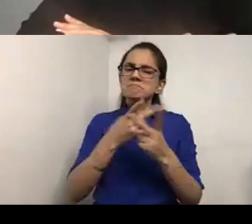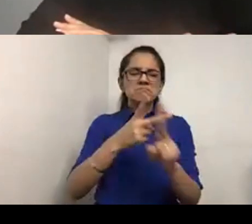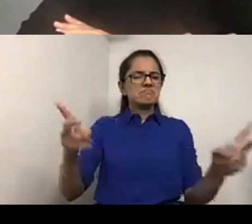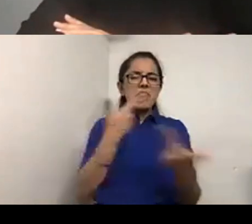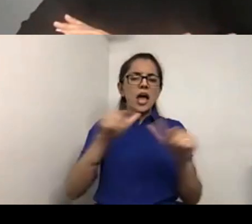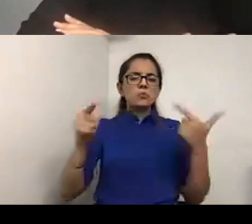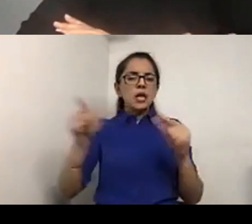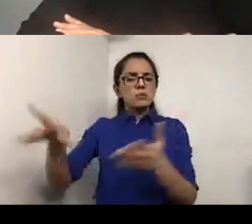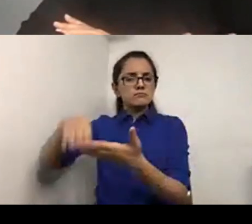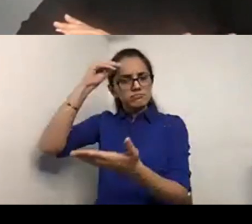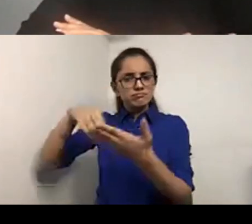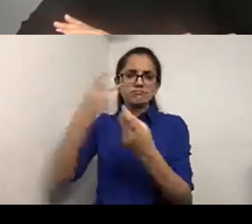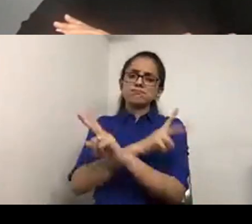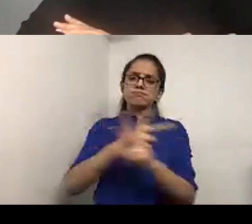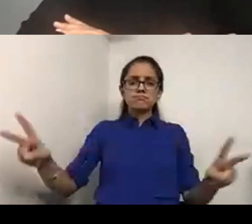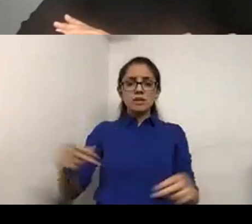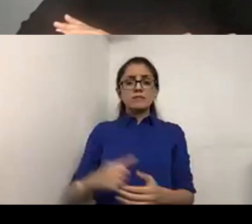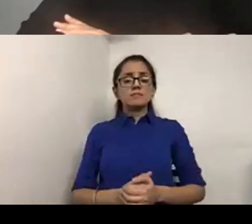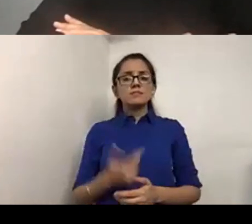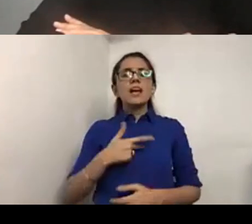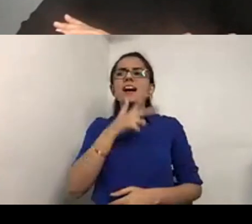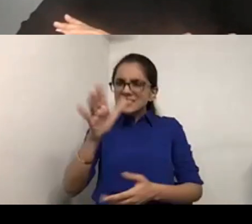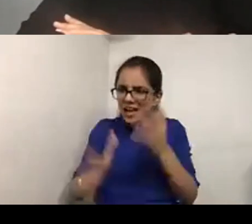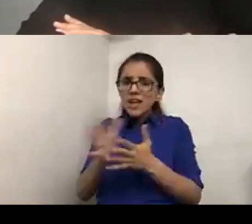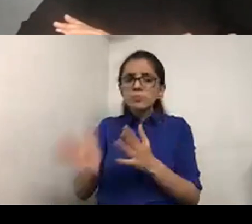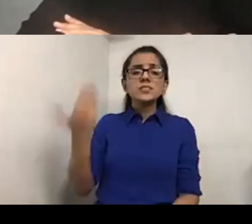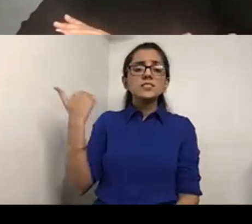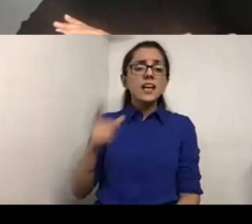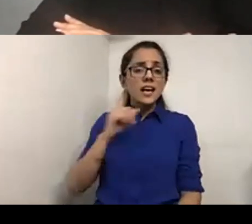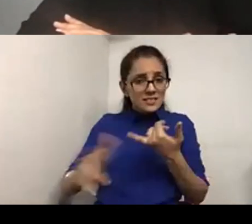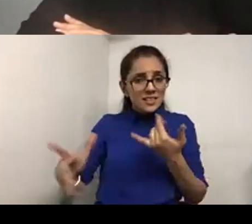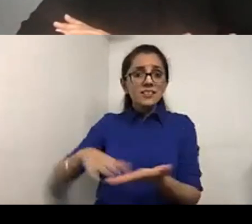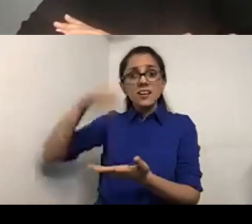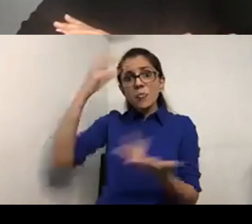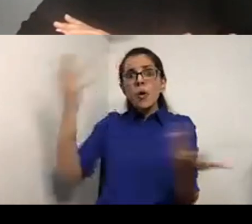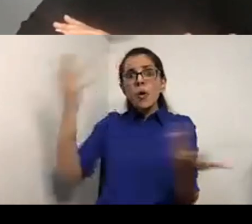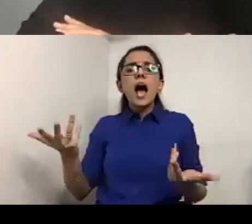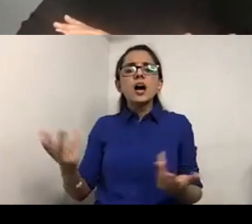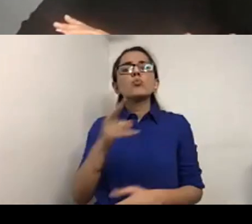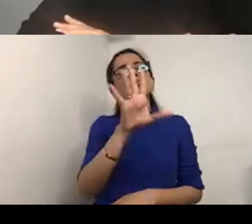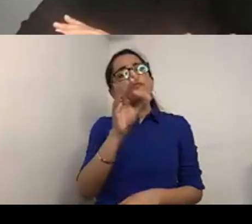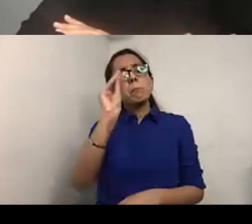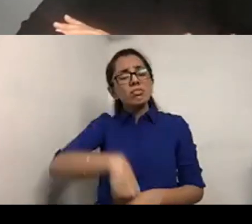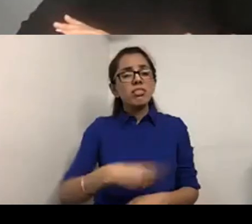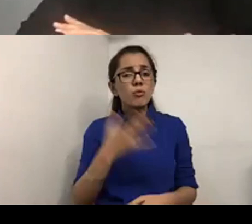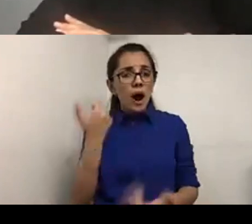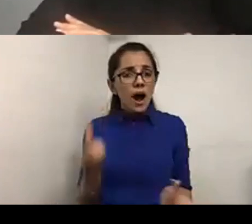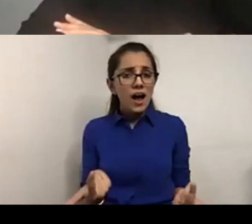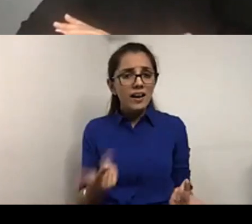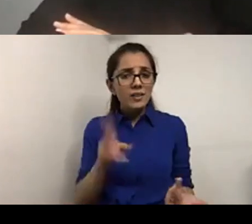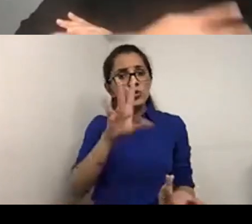and they're learning everything. My question is, why don't you learn the sign language? Why do I need only 250 people to talk the